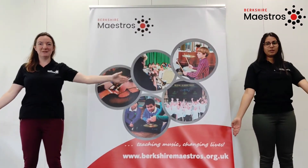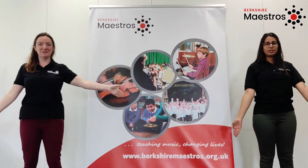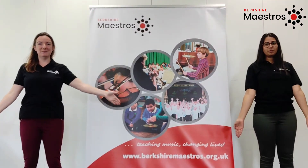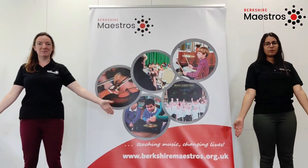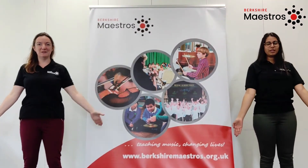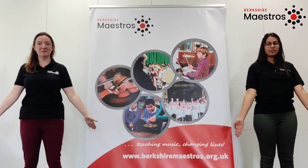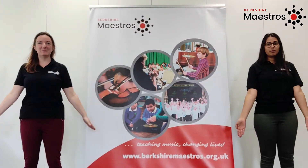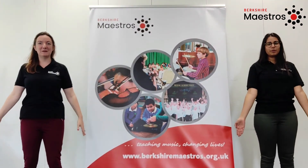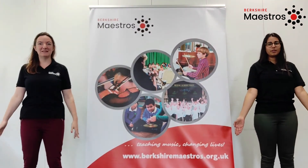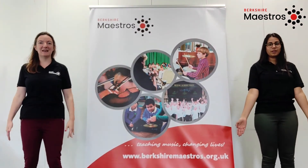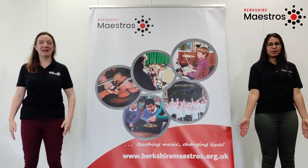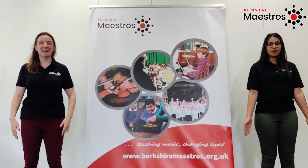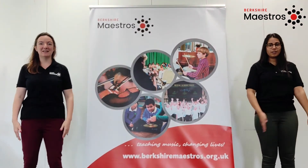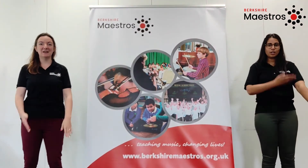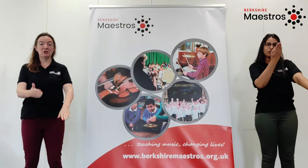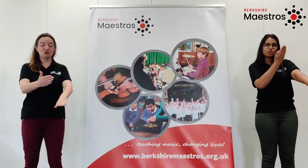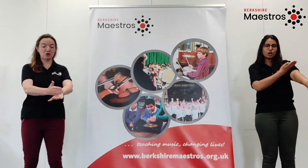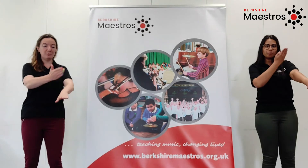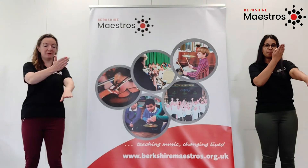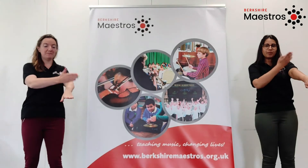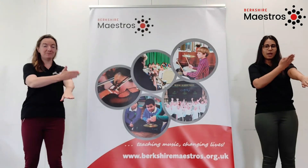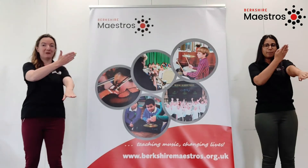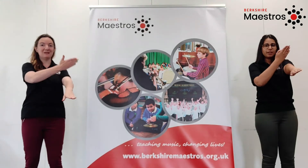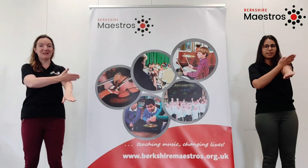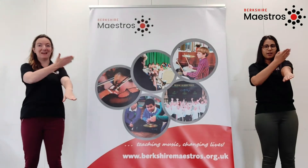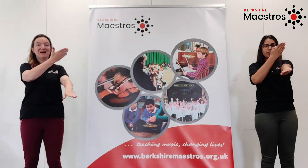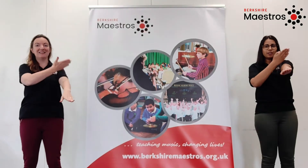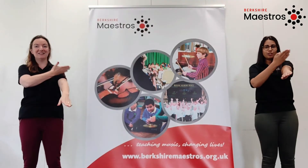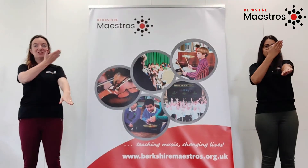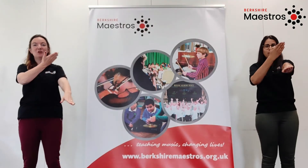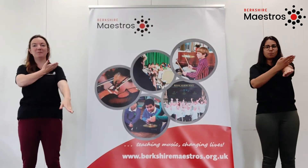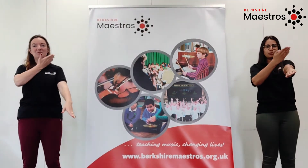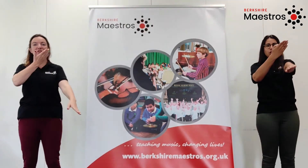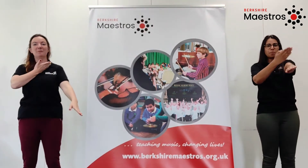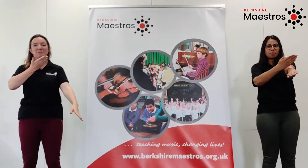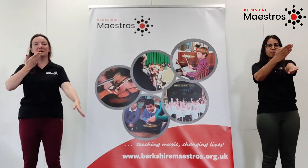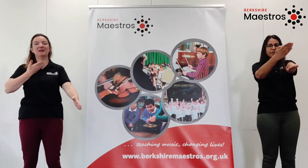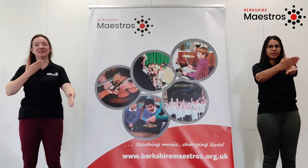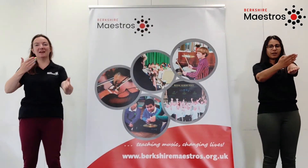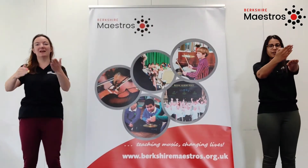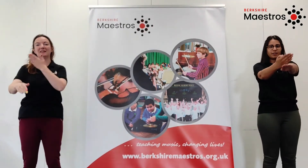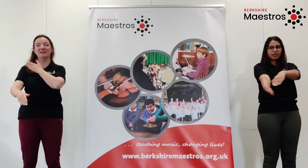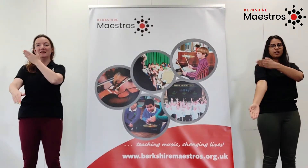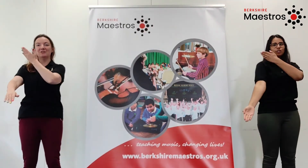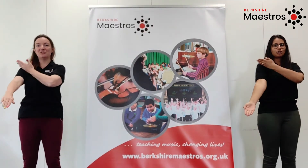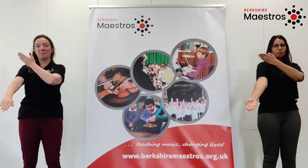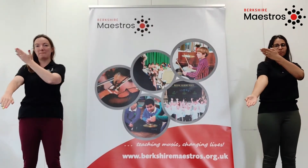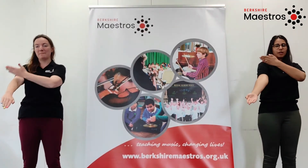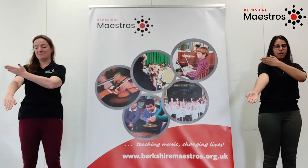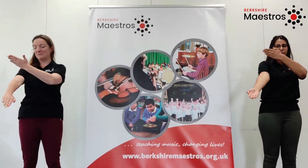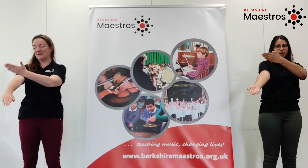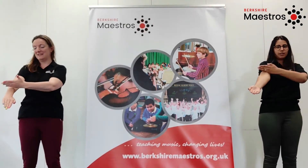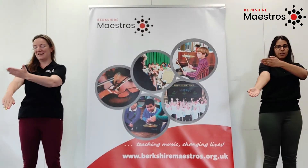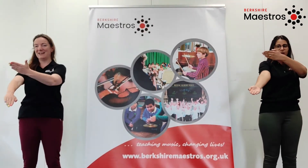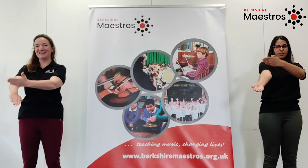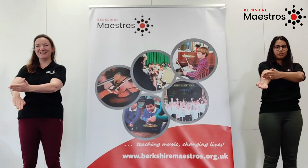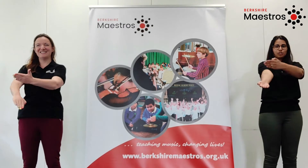peel, peel, banana, chop, banana, chop, chop, banana, chop. Banana,